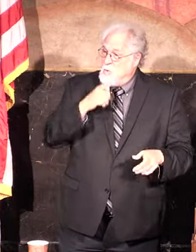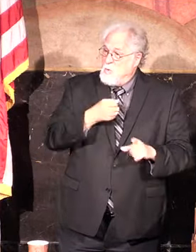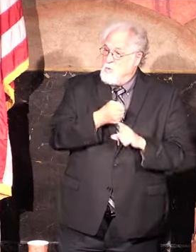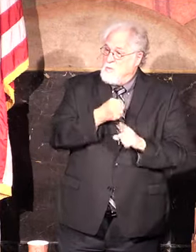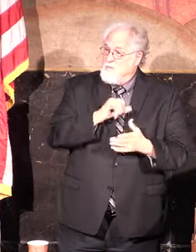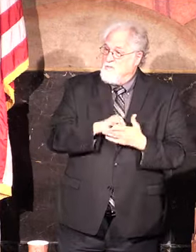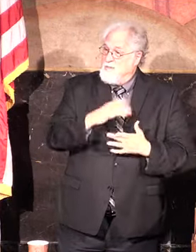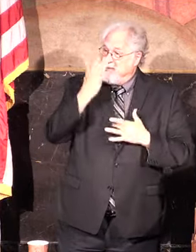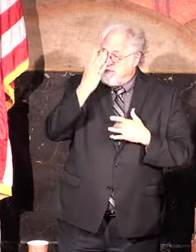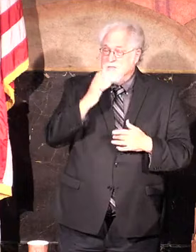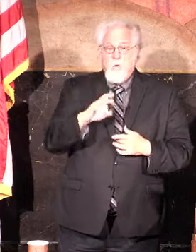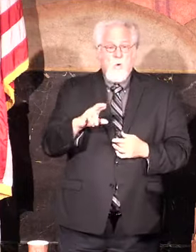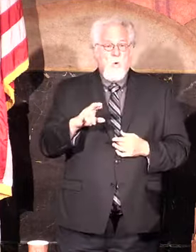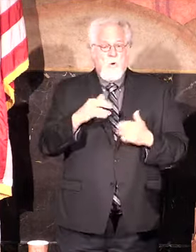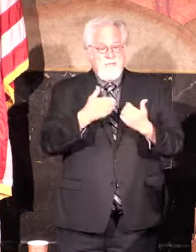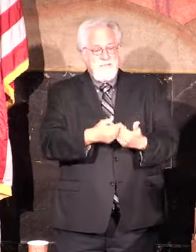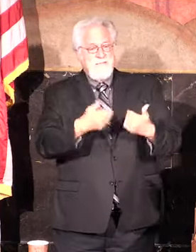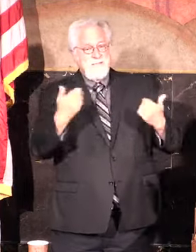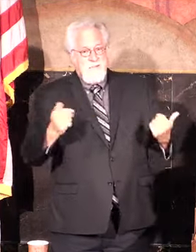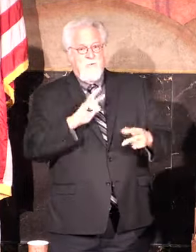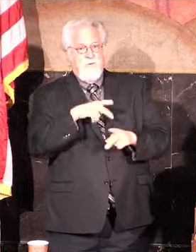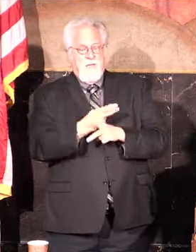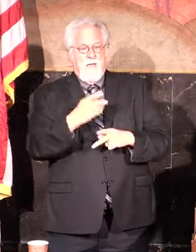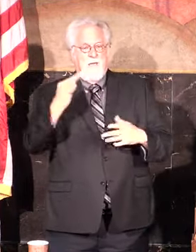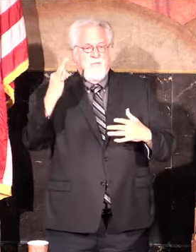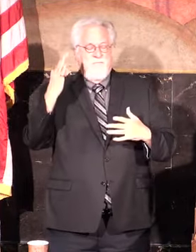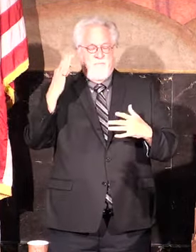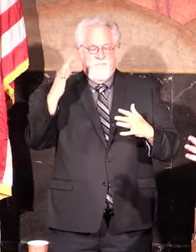the disease, or whether it is a separate